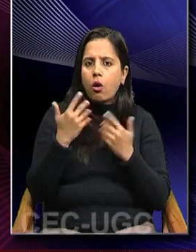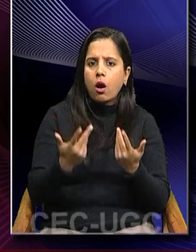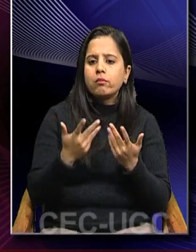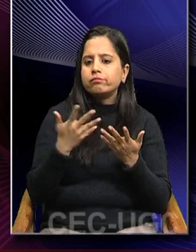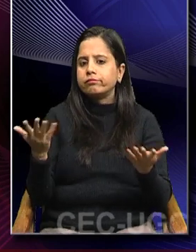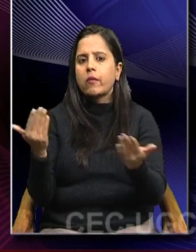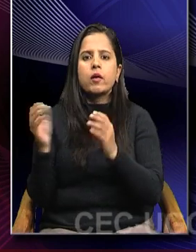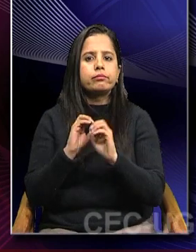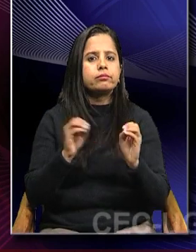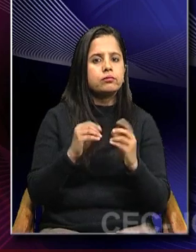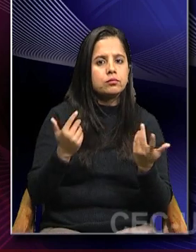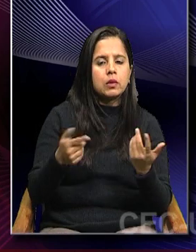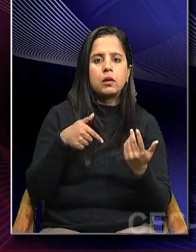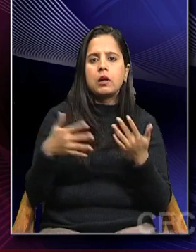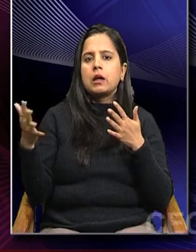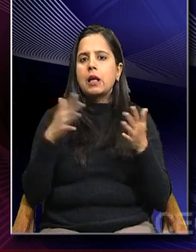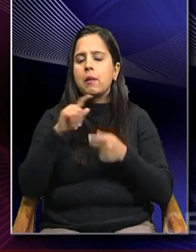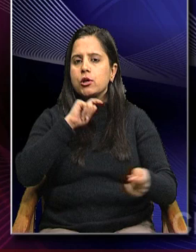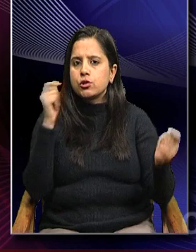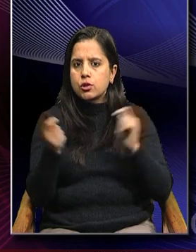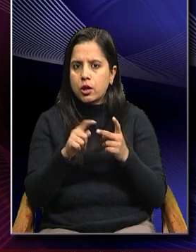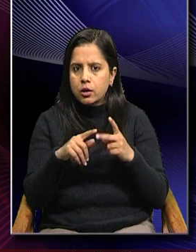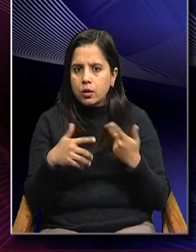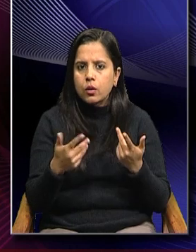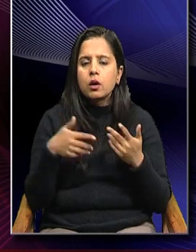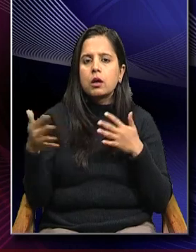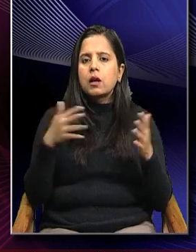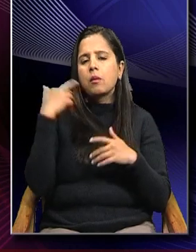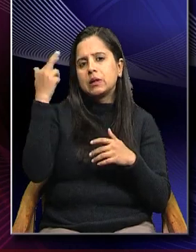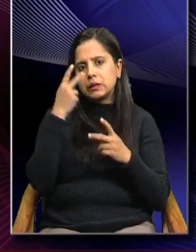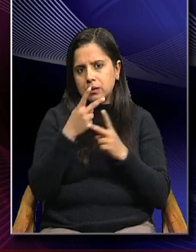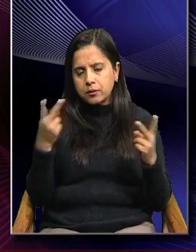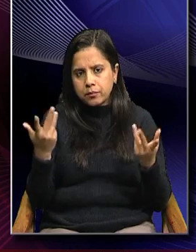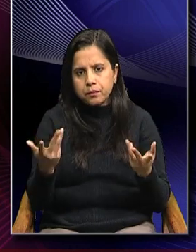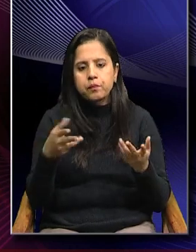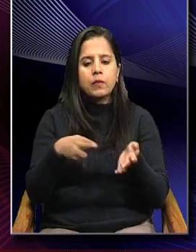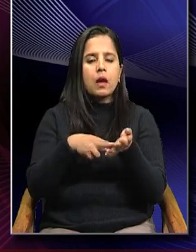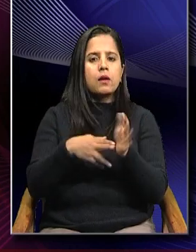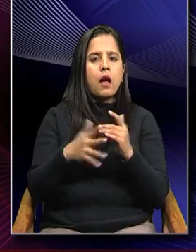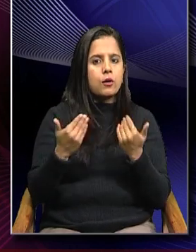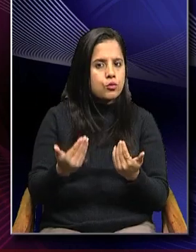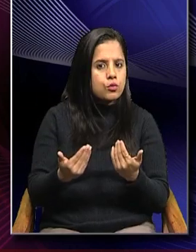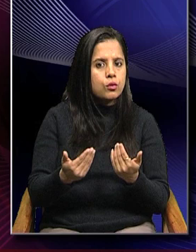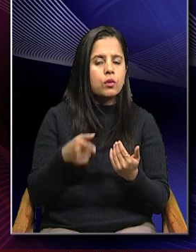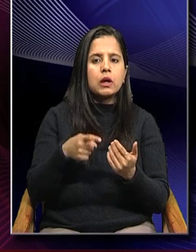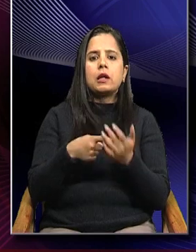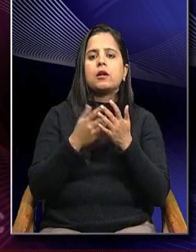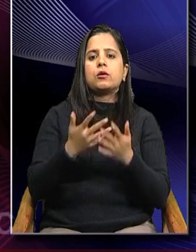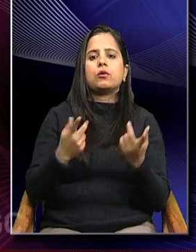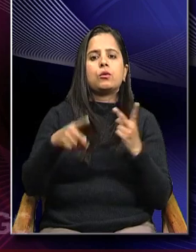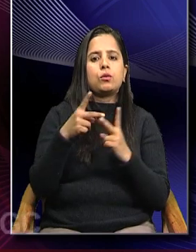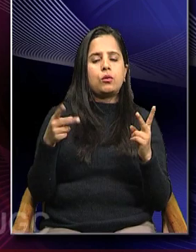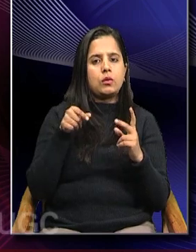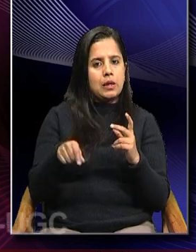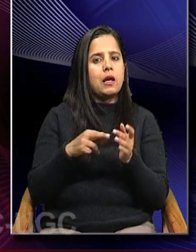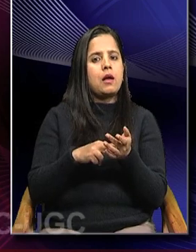raw material due to the climatic changes, due to the climatic reasons, due to the resource being